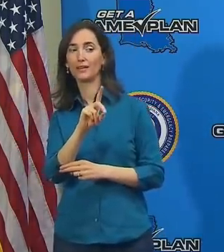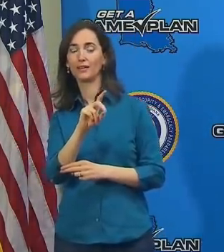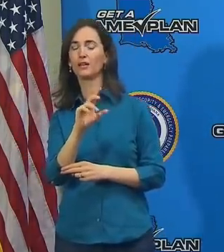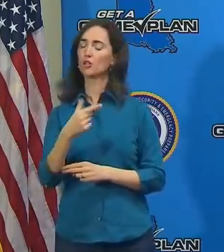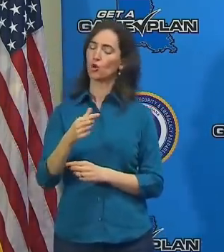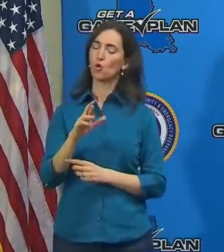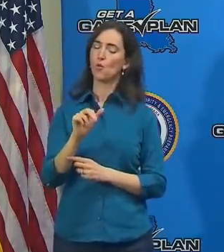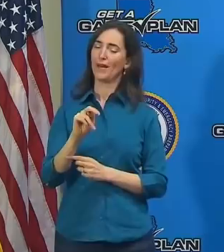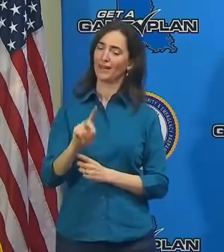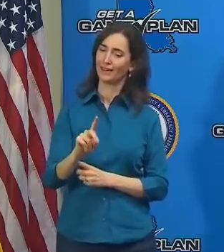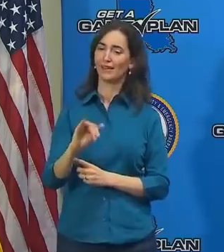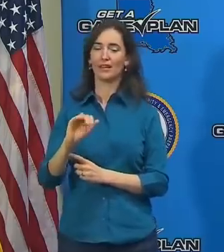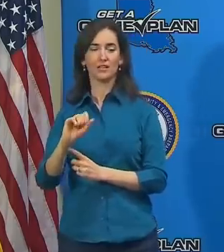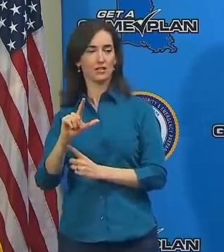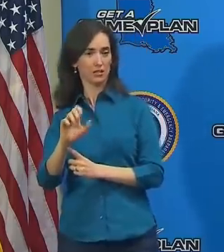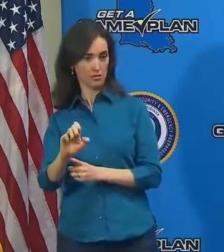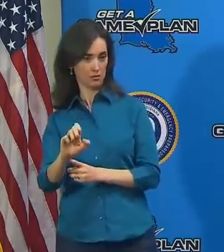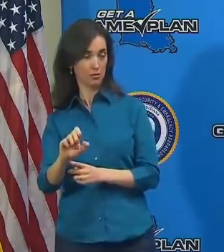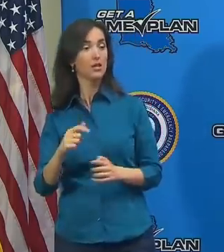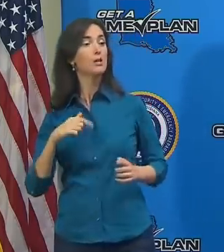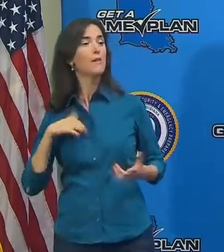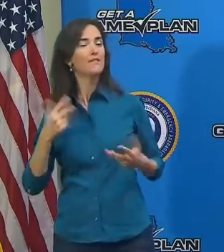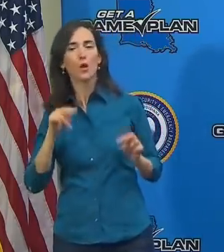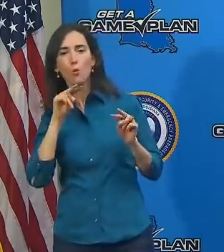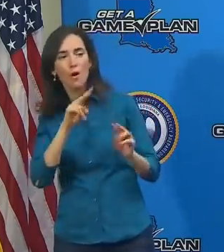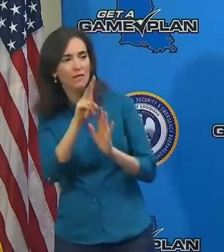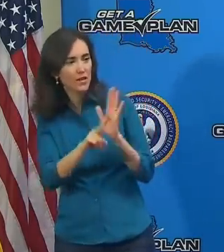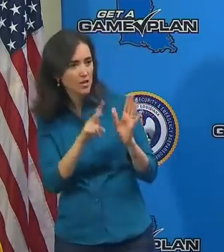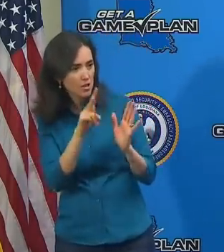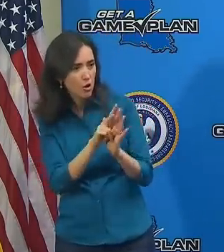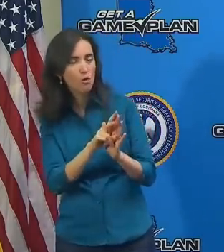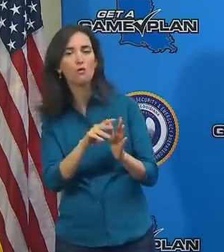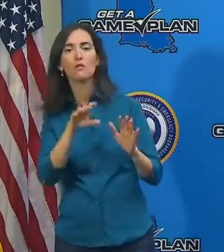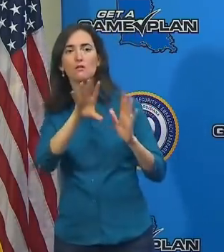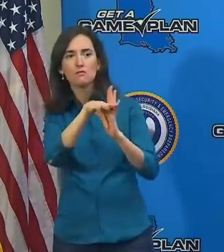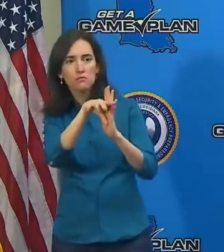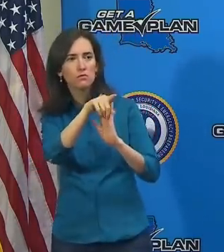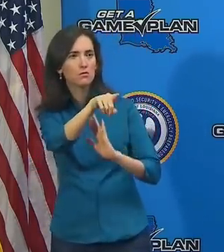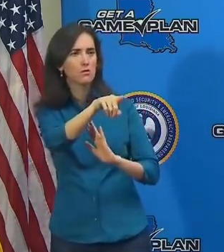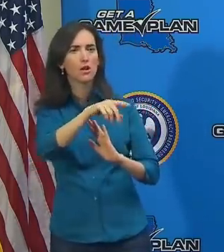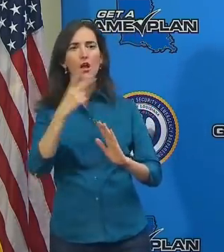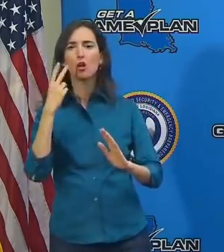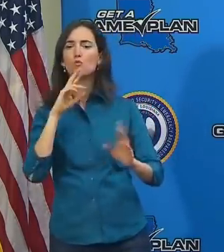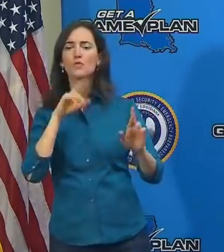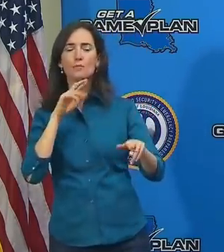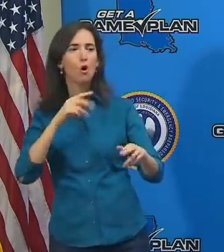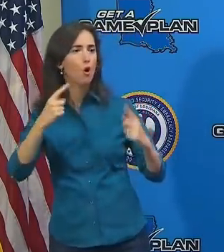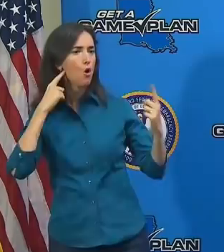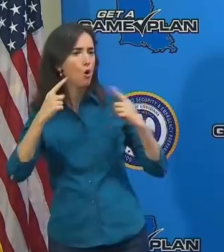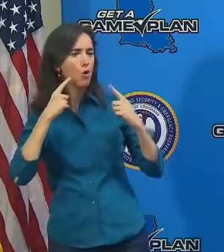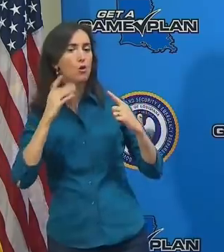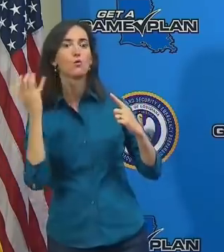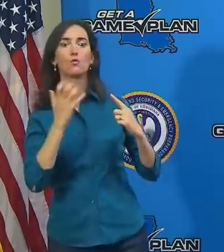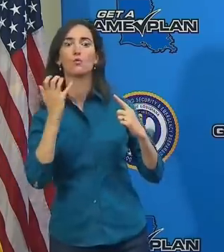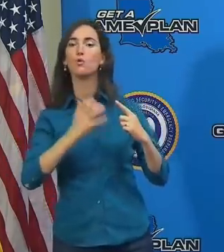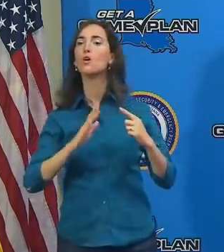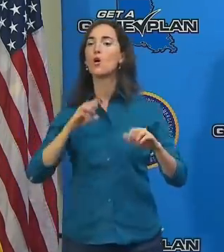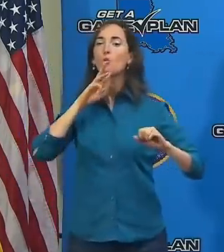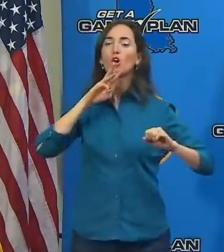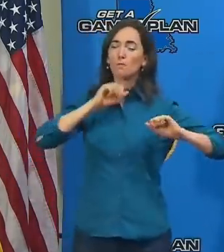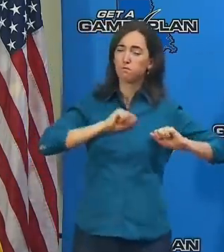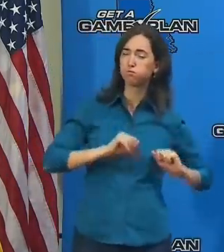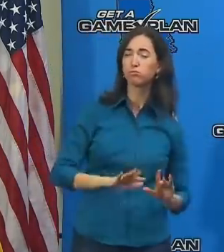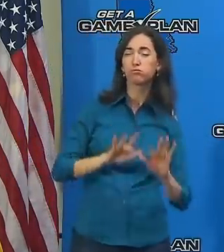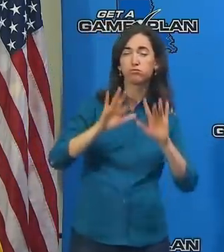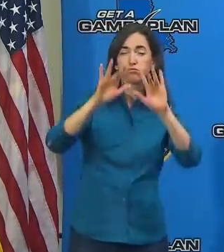that I've seen and the reports that I've received are just tremendous amounts of storm surge there and wind damage. The